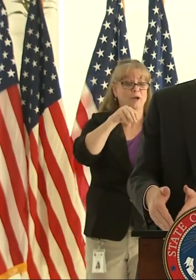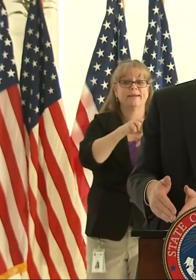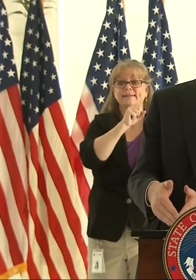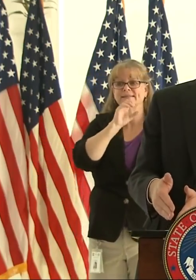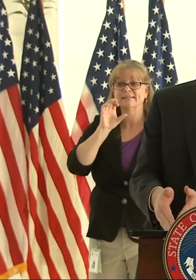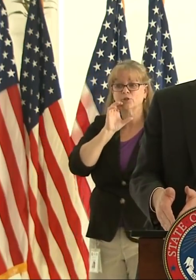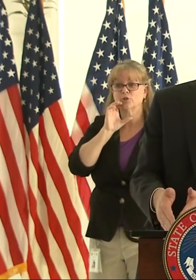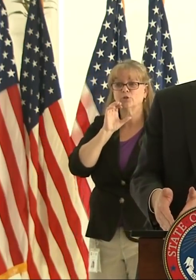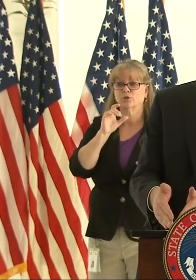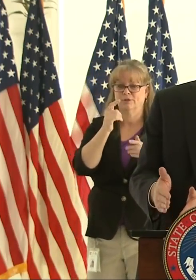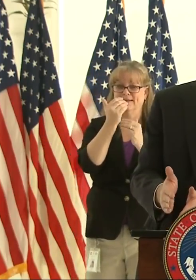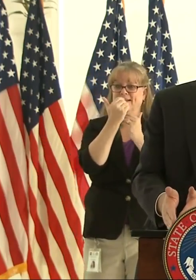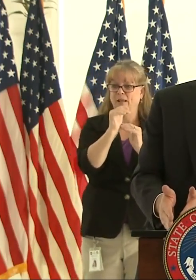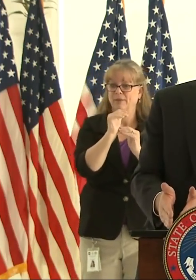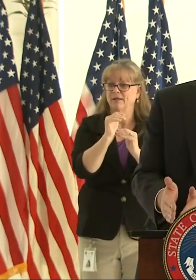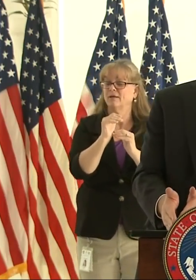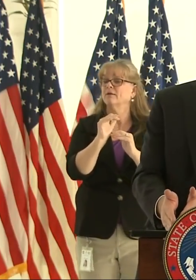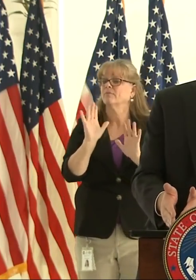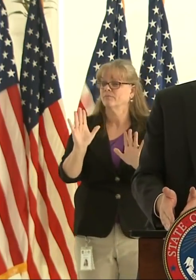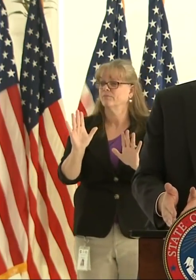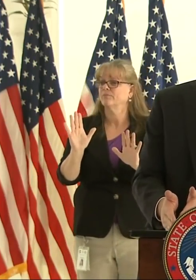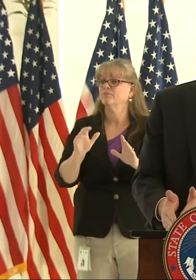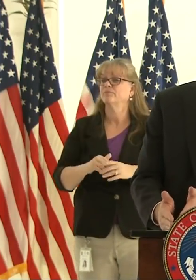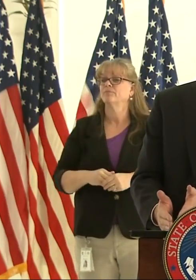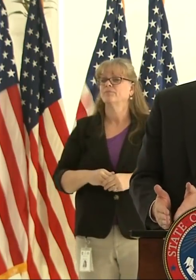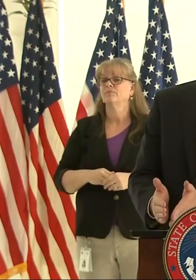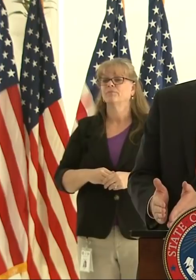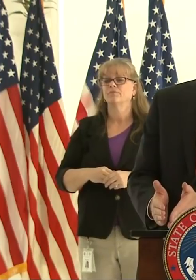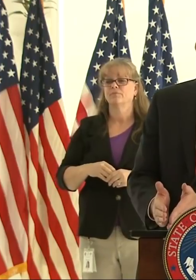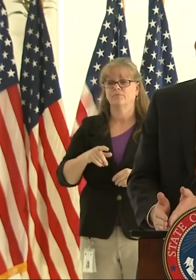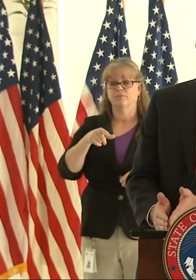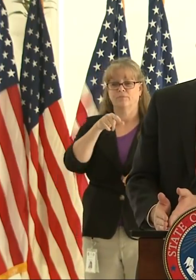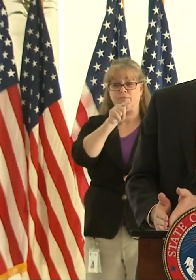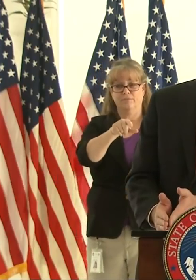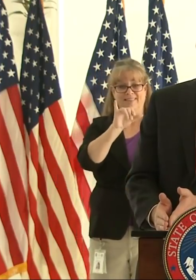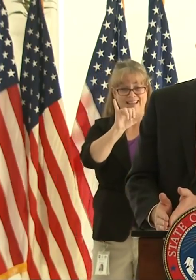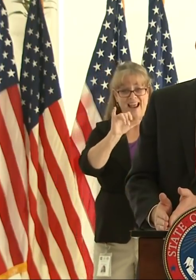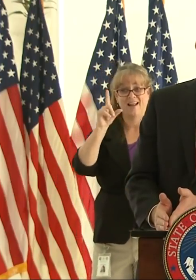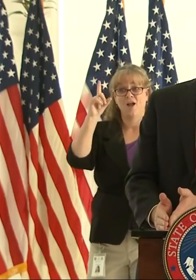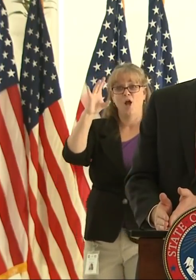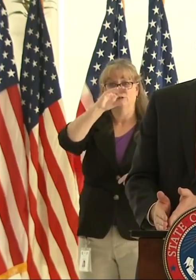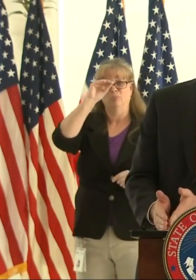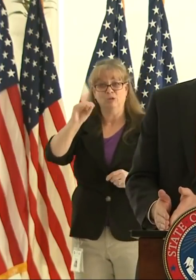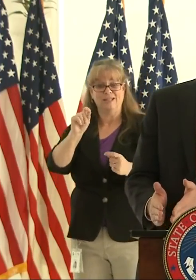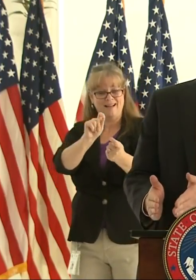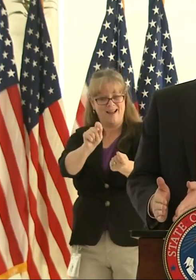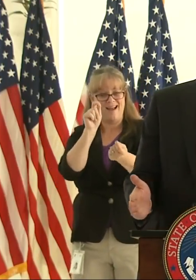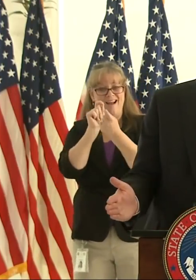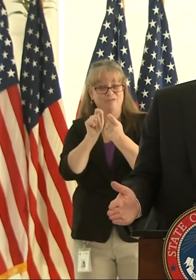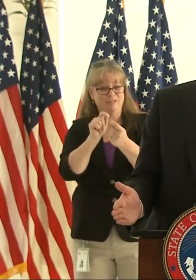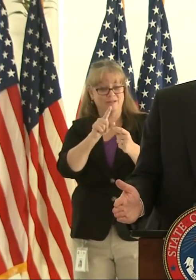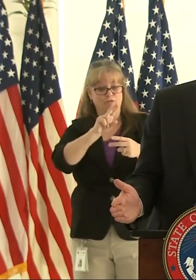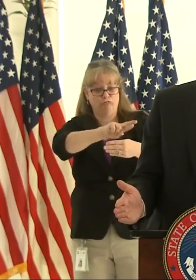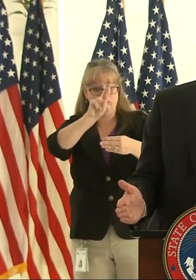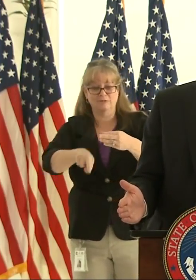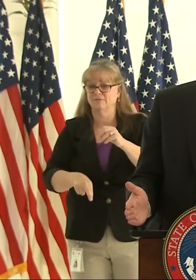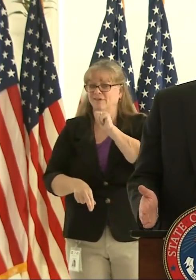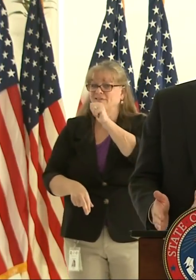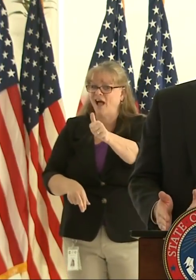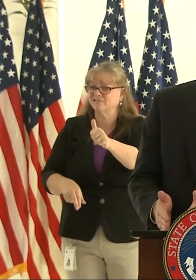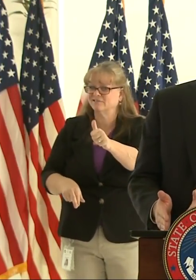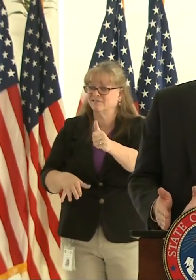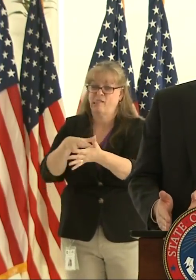lower accuracy rate than other testing, just to integrate that into how you use it. But the bigger one is we simply have plenty of the